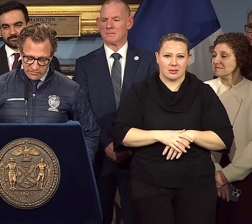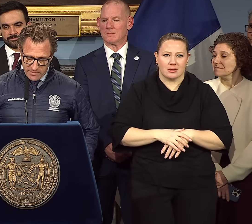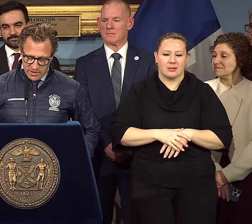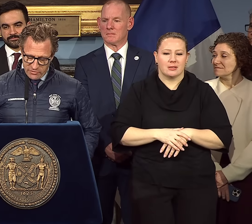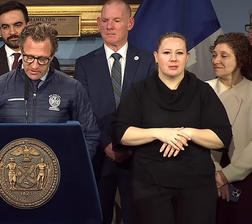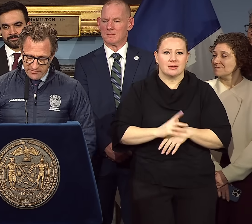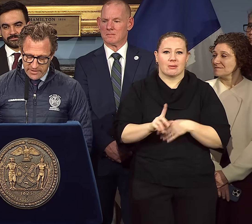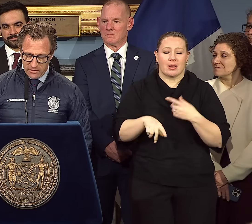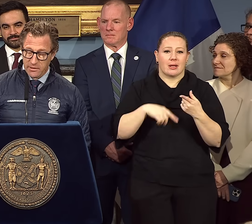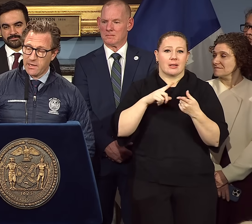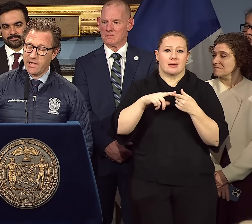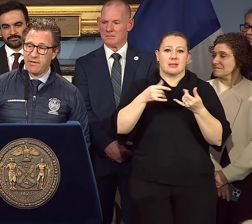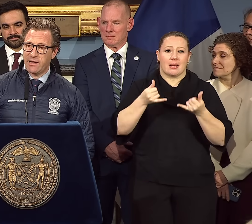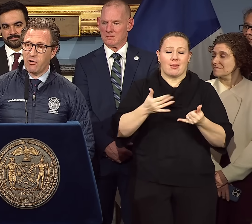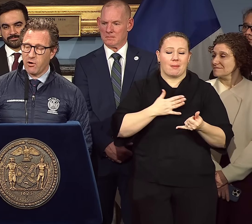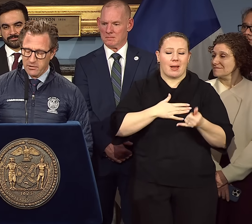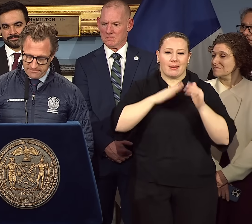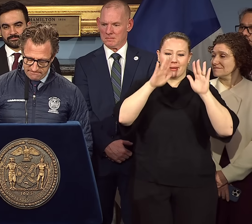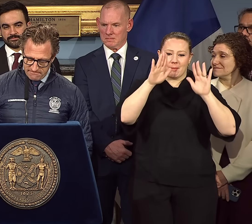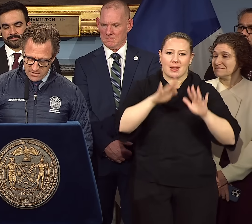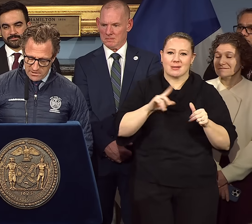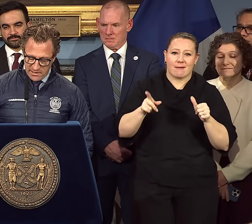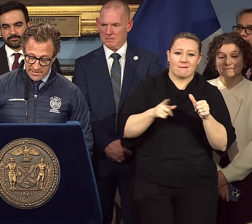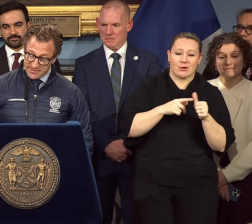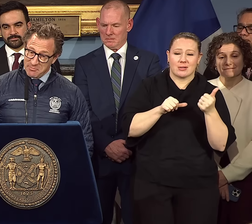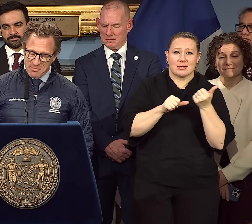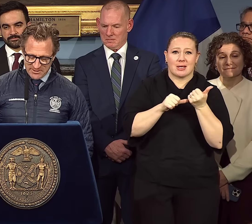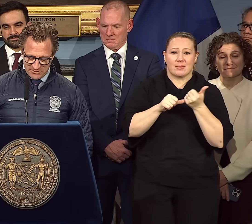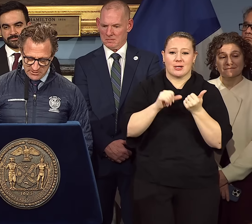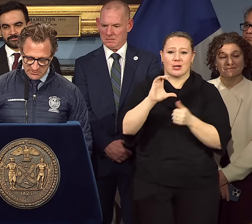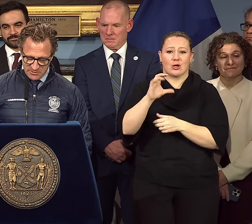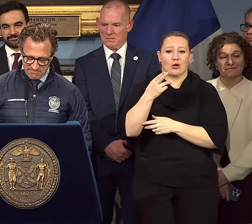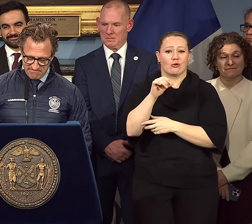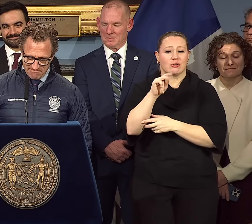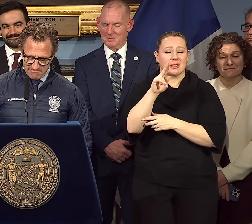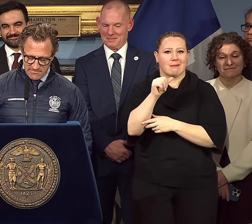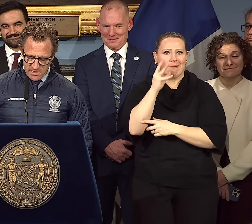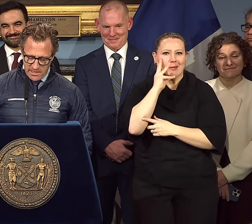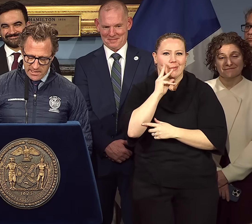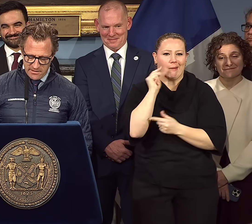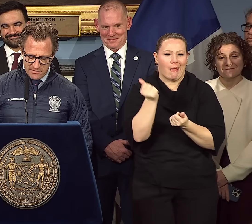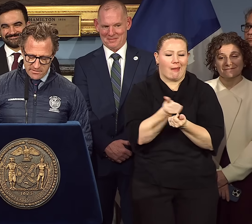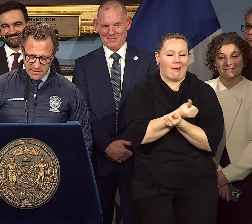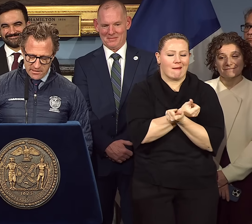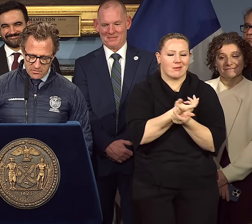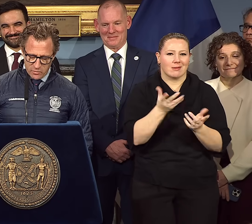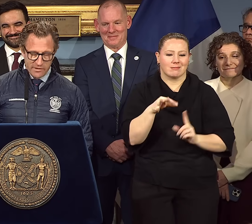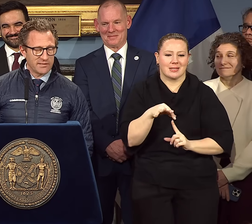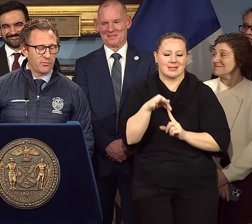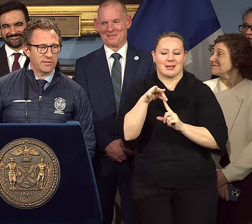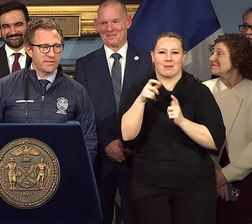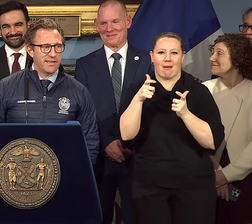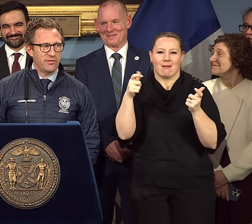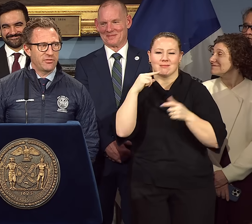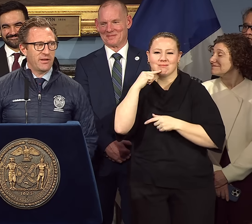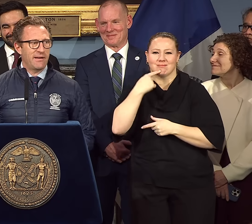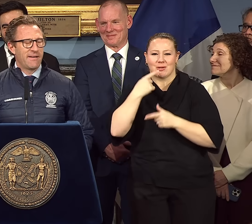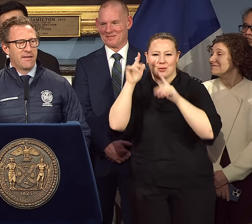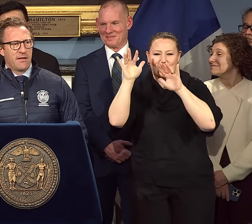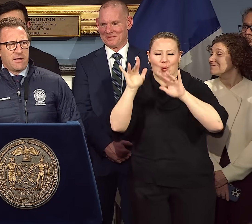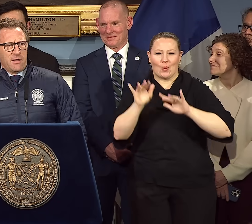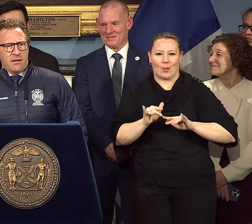amazing First Deputy, Christina Farrell, and I have had it all, except a major snowstorm. And one of the things I want to say